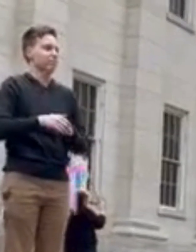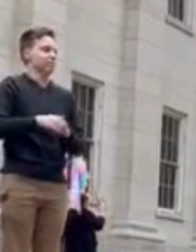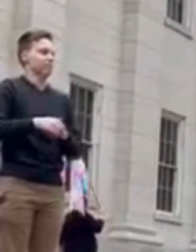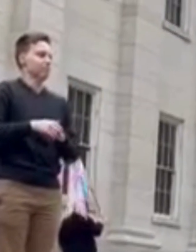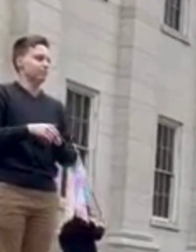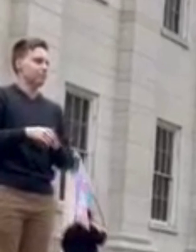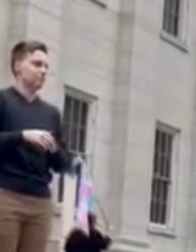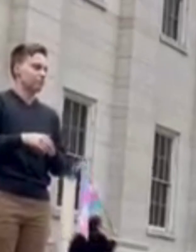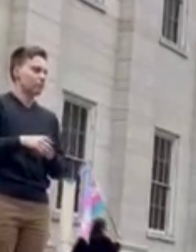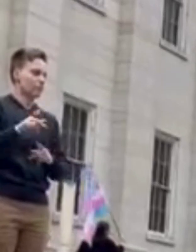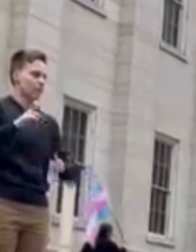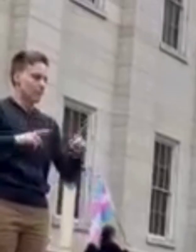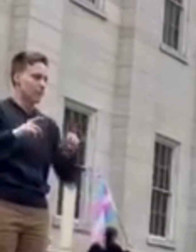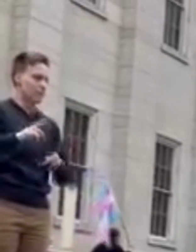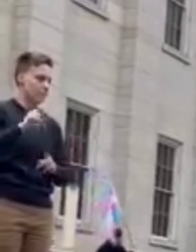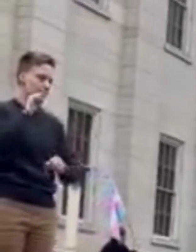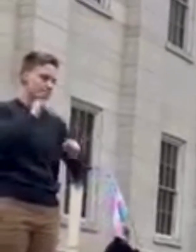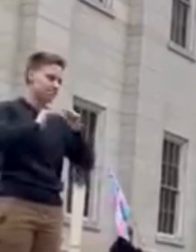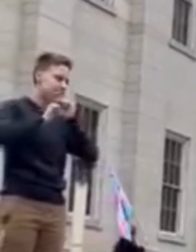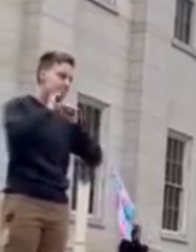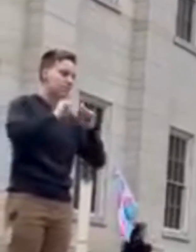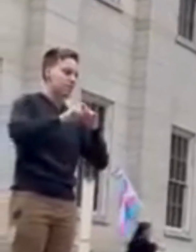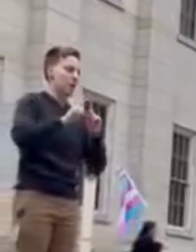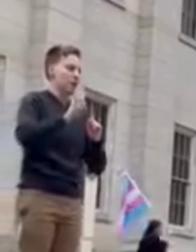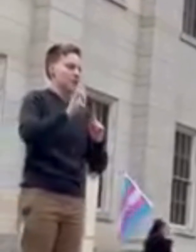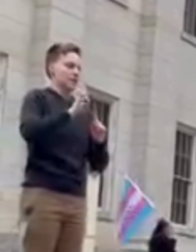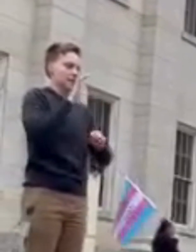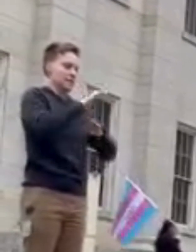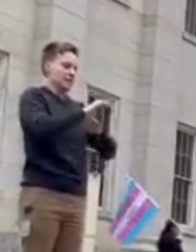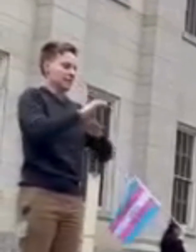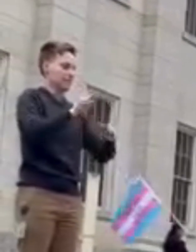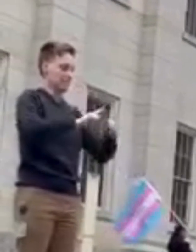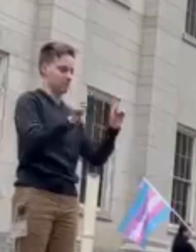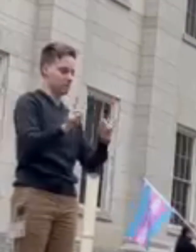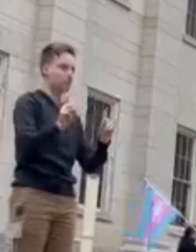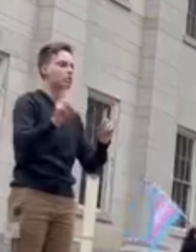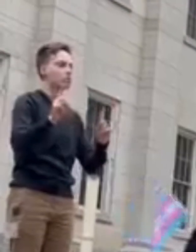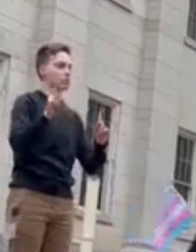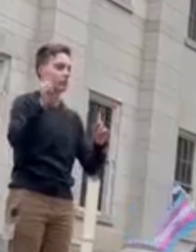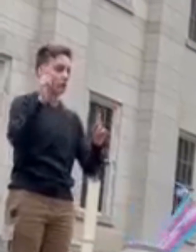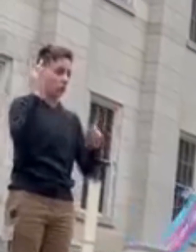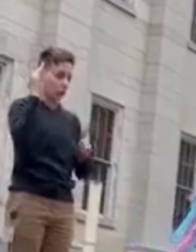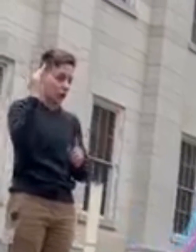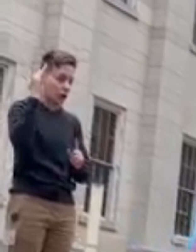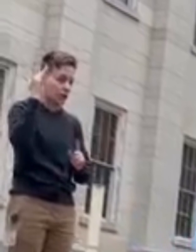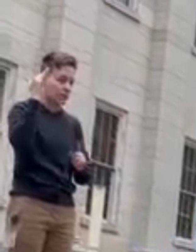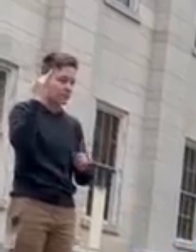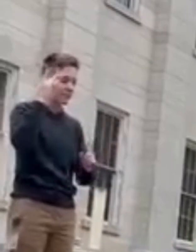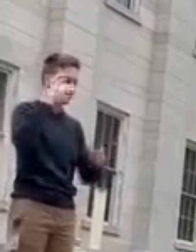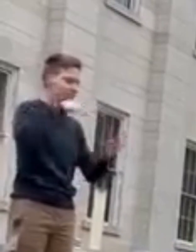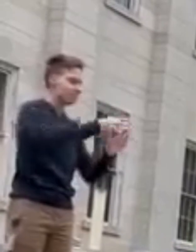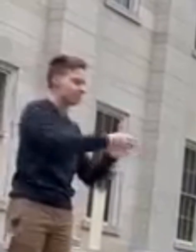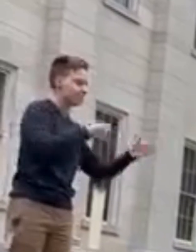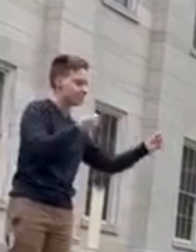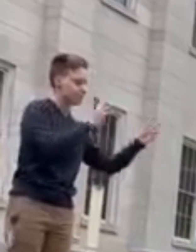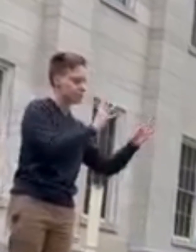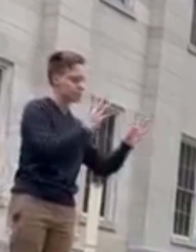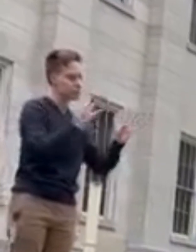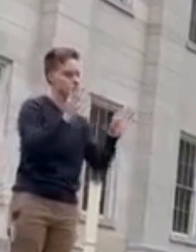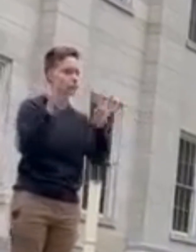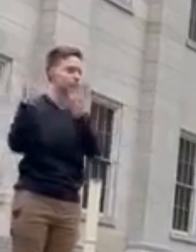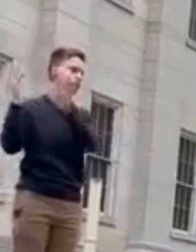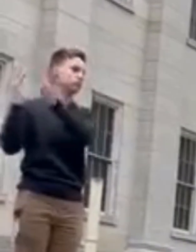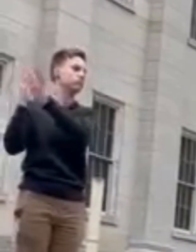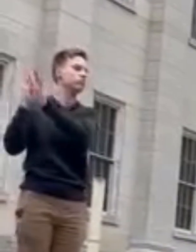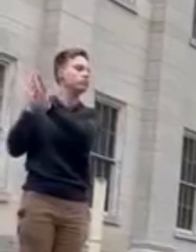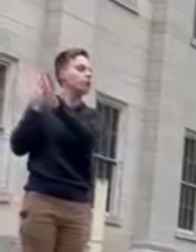dealt with it, but this night, it was different. As people were being ushered outside the doors of